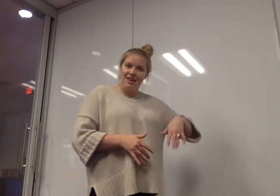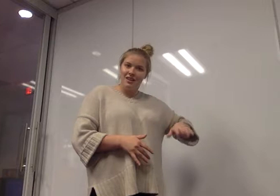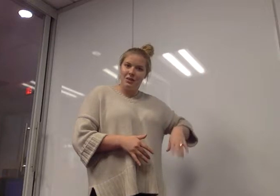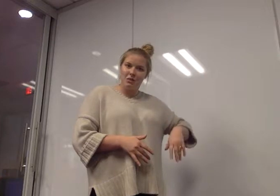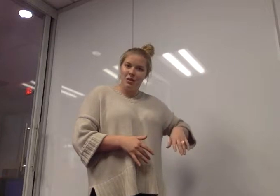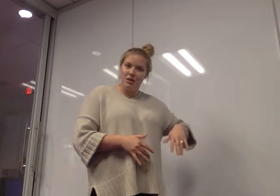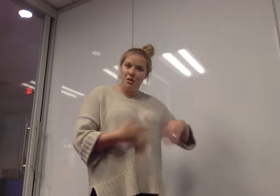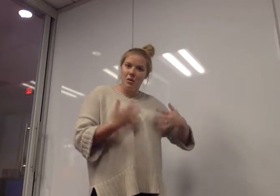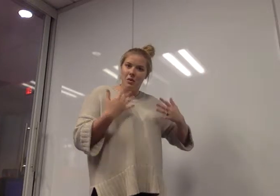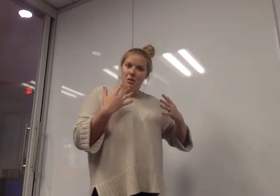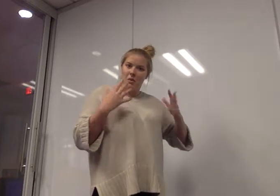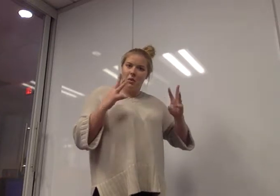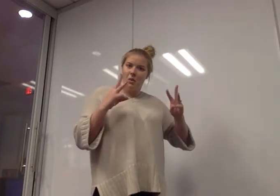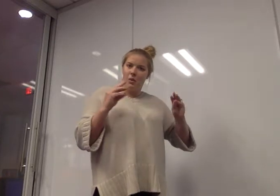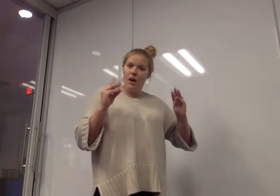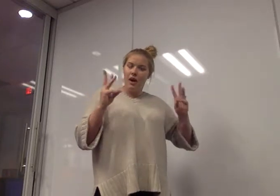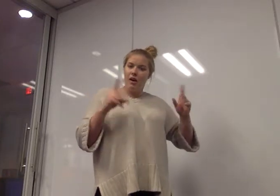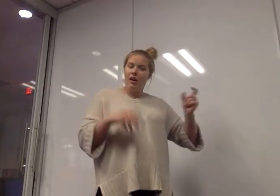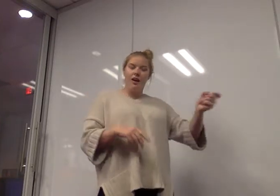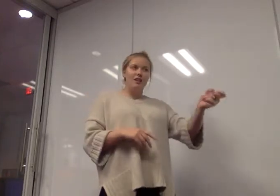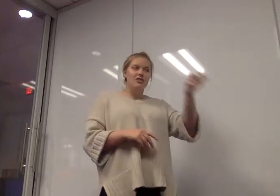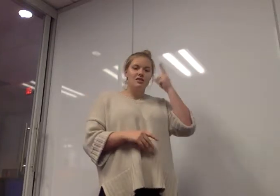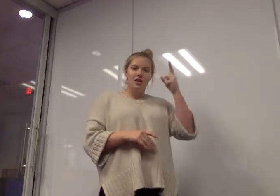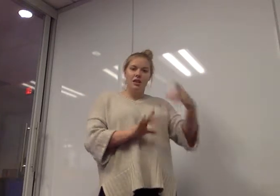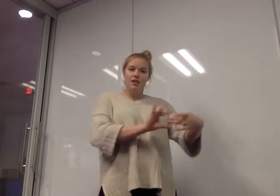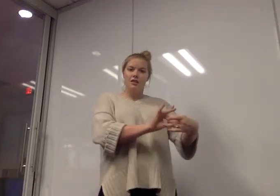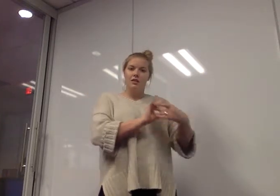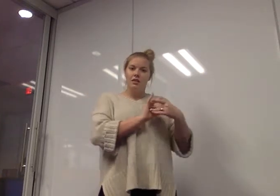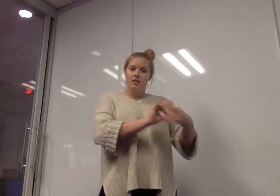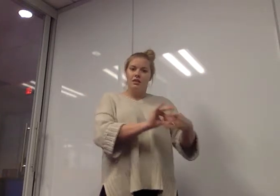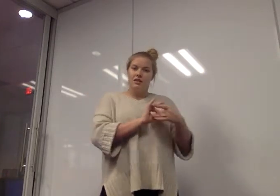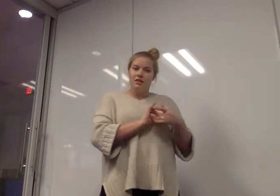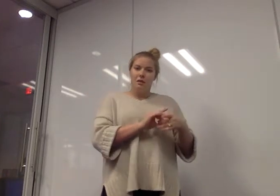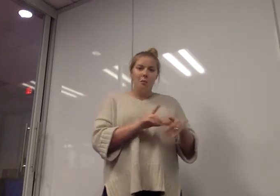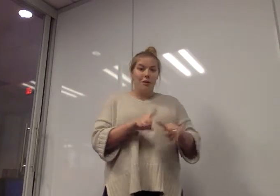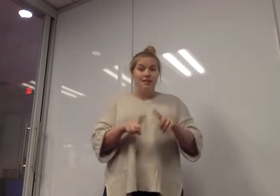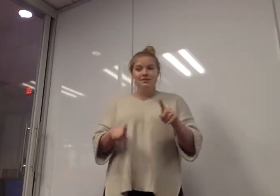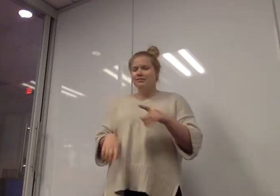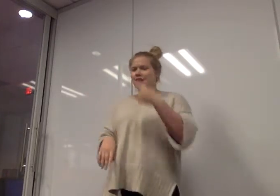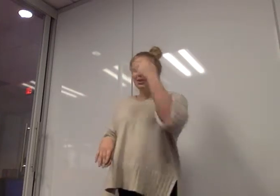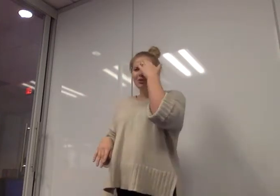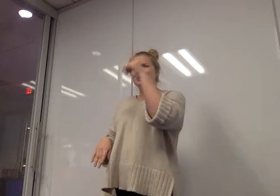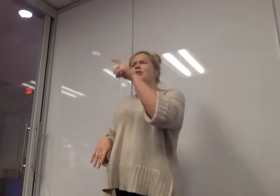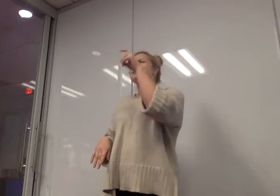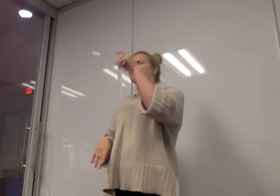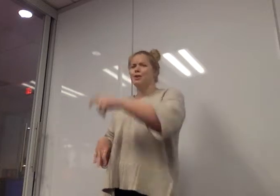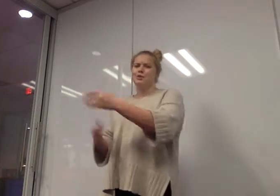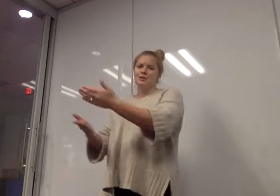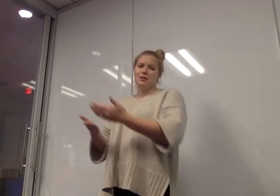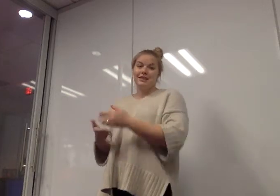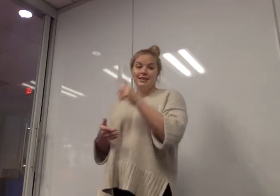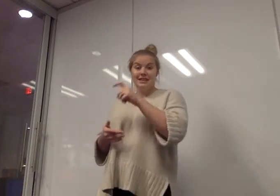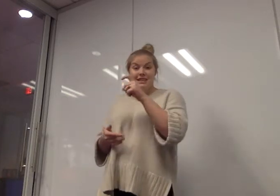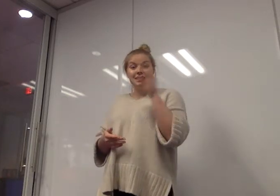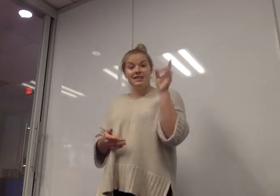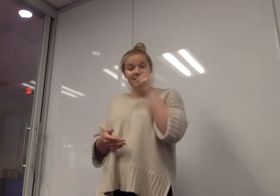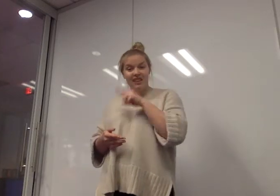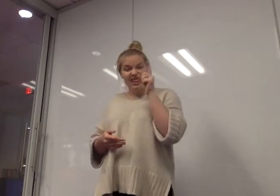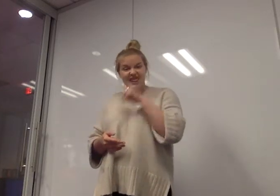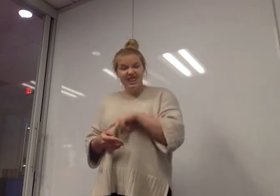anymore, but she does, and I get that feeling. And the second was, she is supposed to be here. She can fake it. She can become it. So I was like,